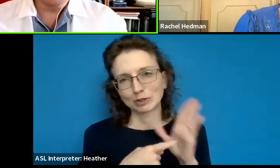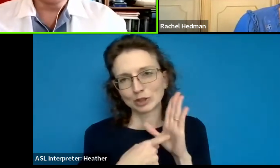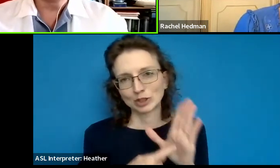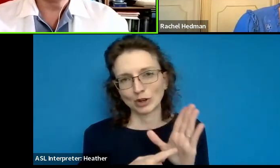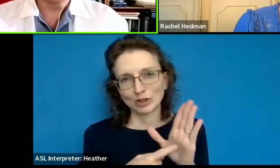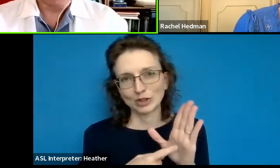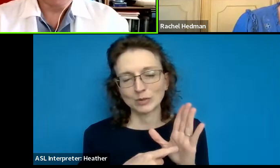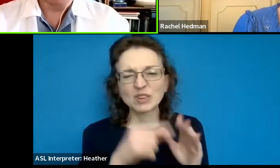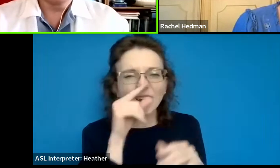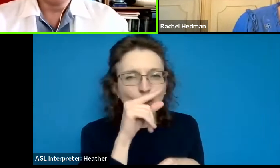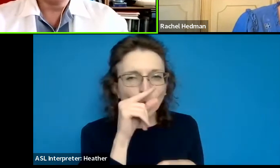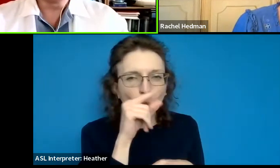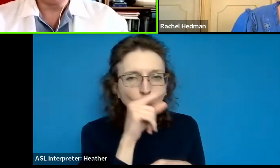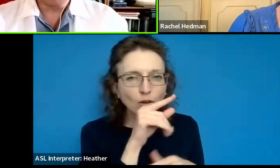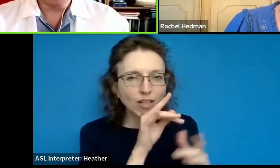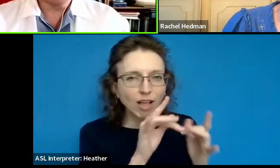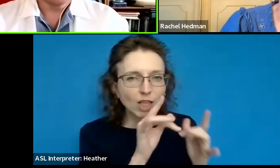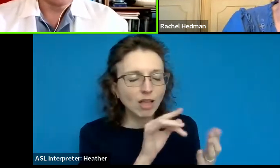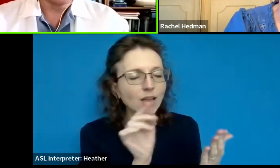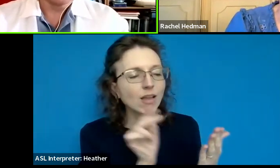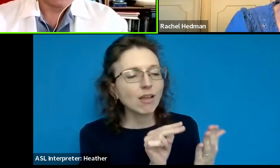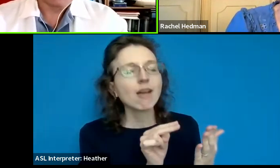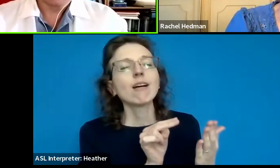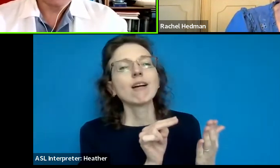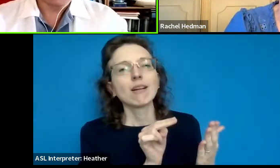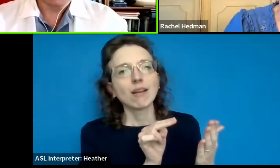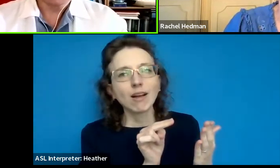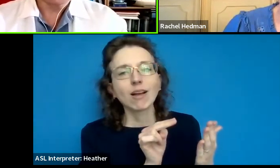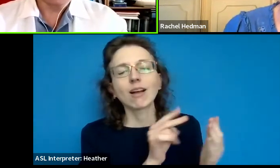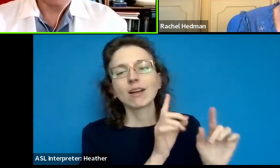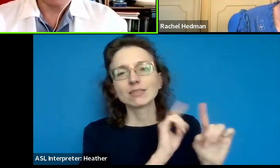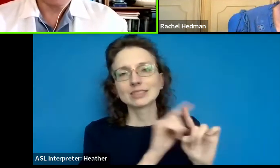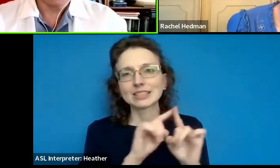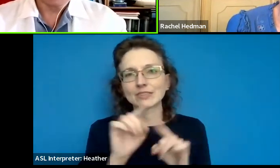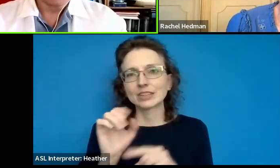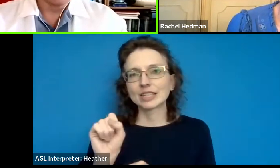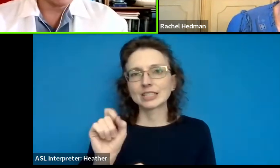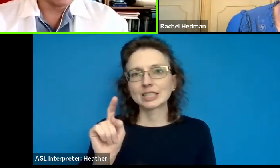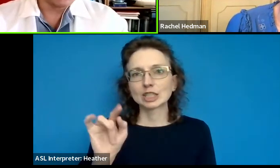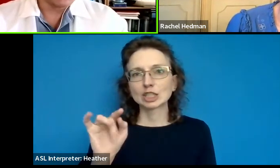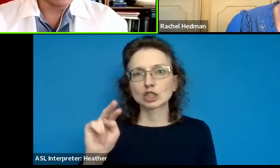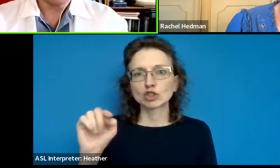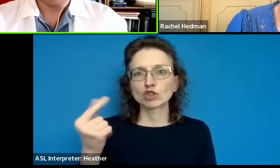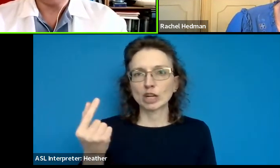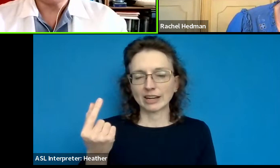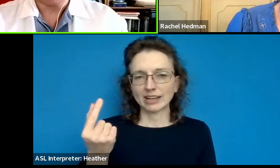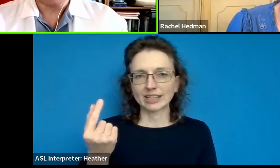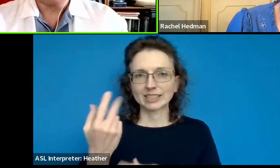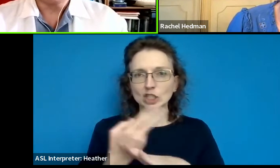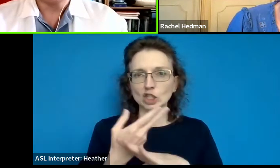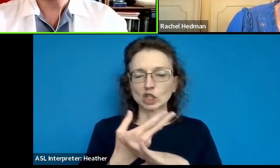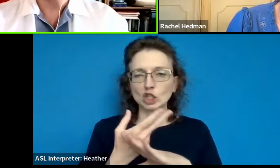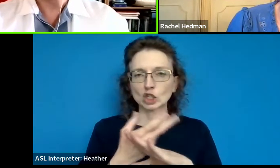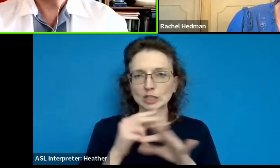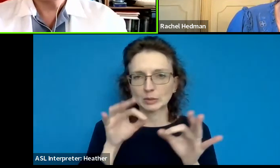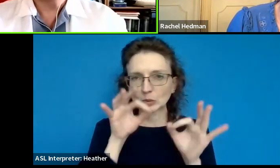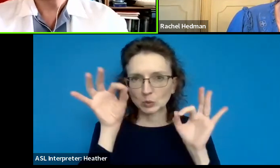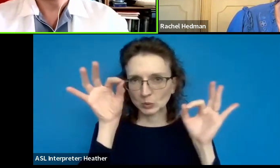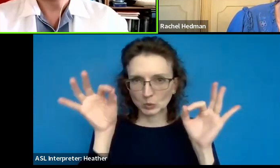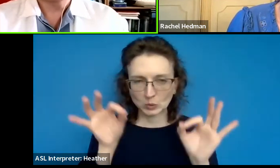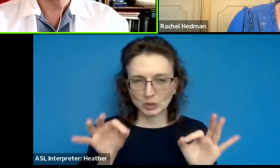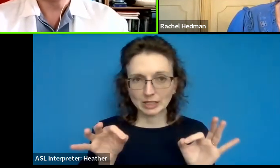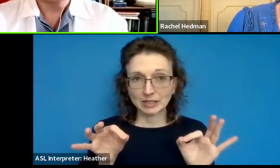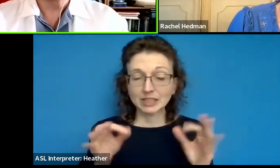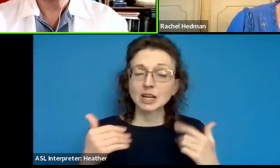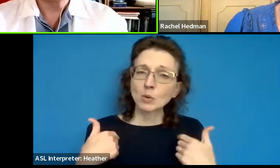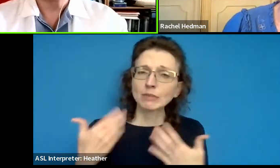but you can Google this online. You'll see the different strings that are used to create. And so we do have